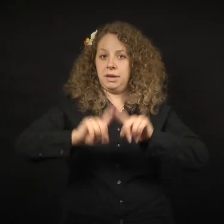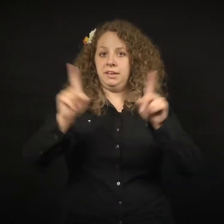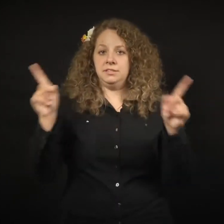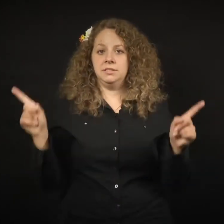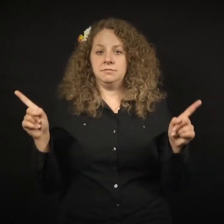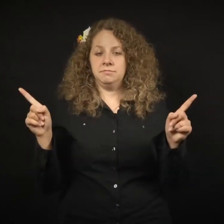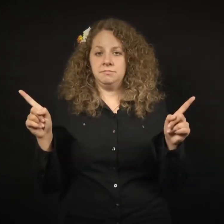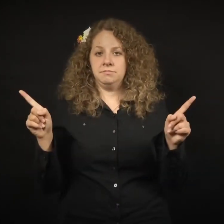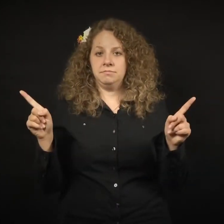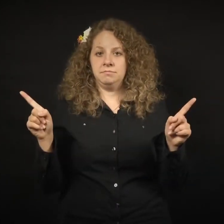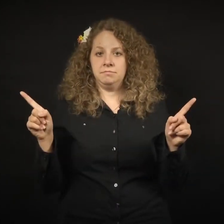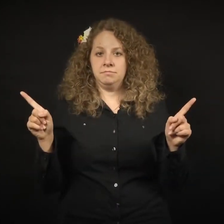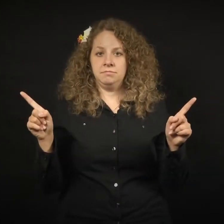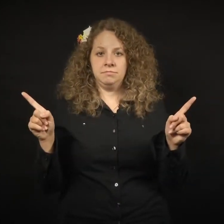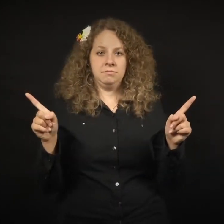But.